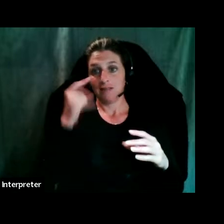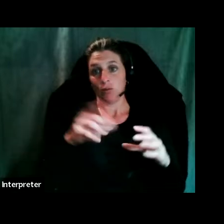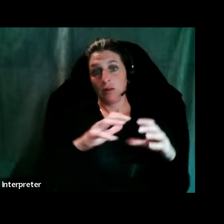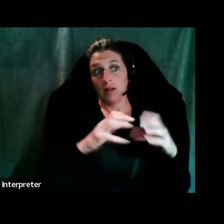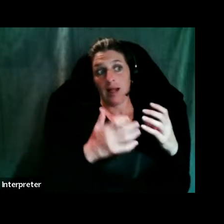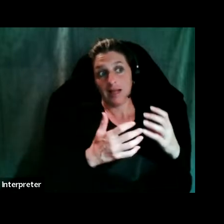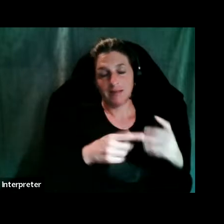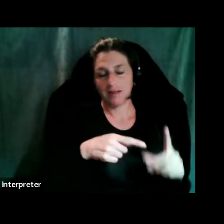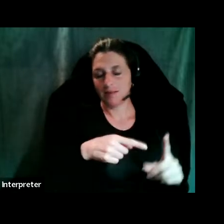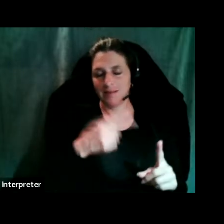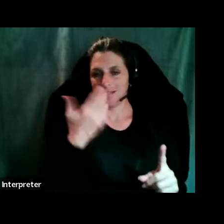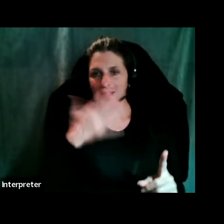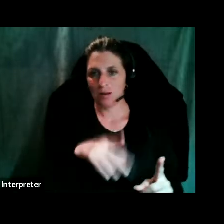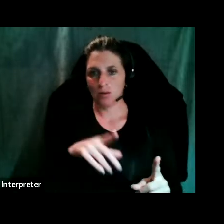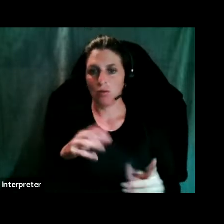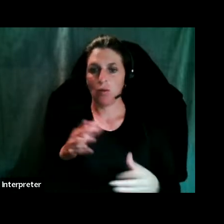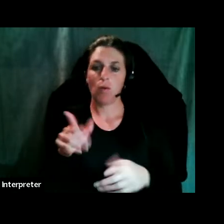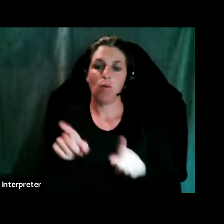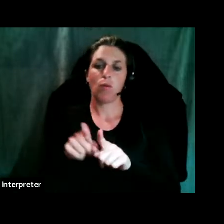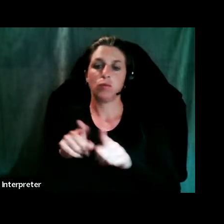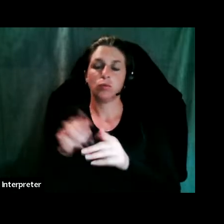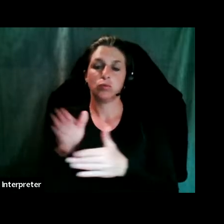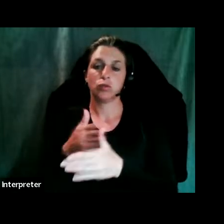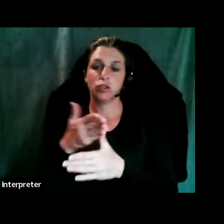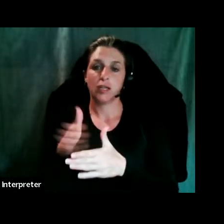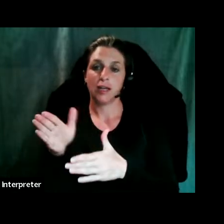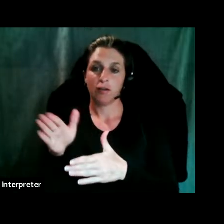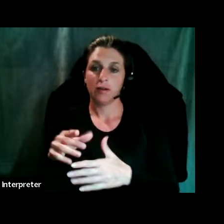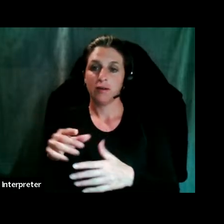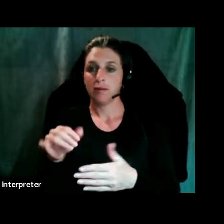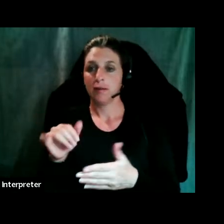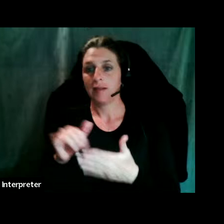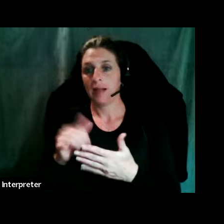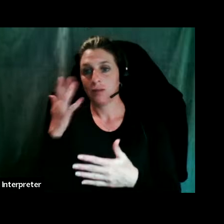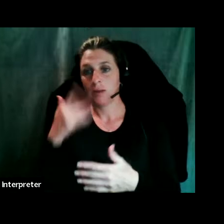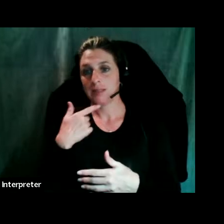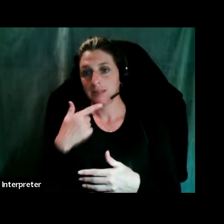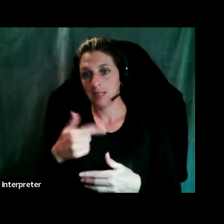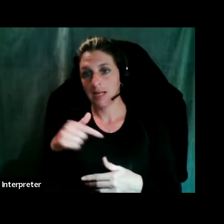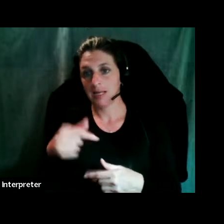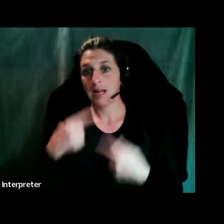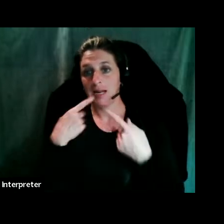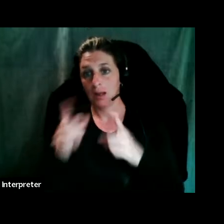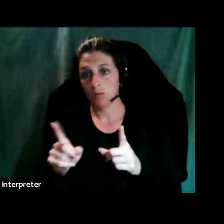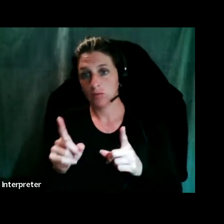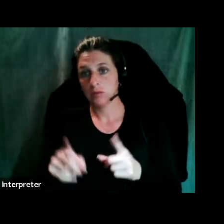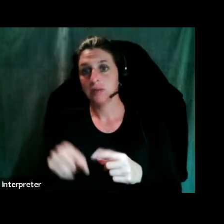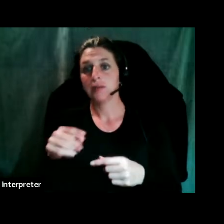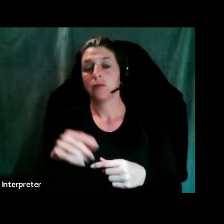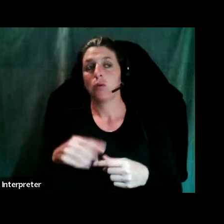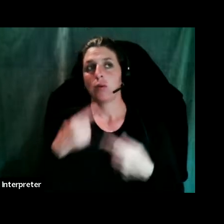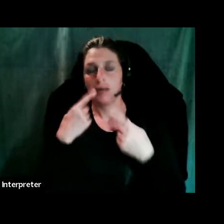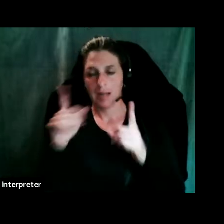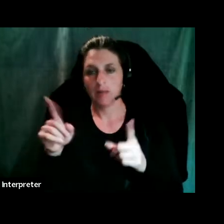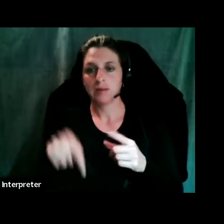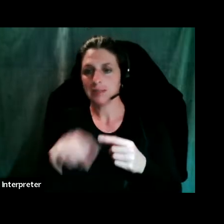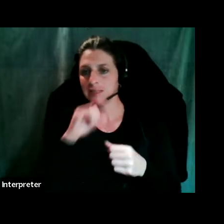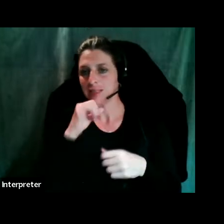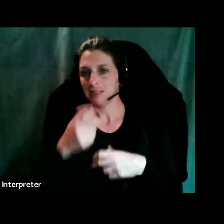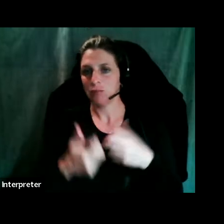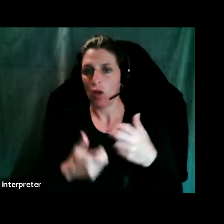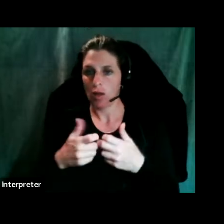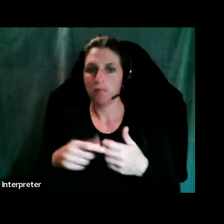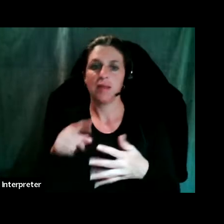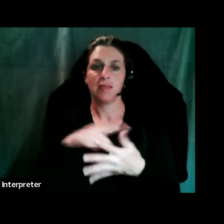know. So I think also sharing, and that's why I said announcing that this is, or saying that this is a problem, and here are some of the things that